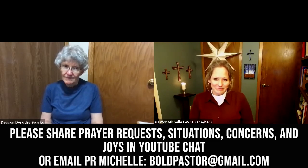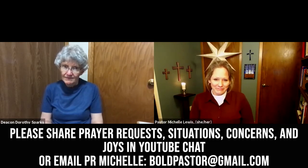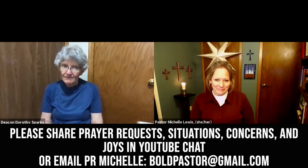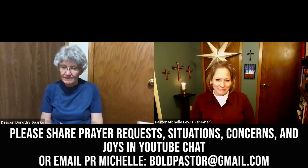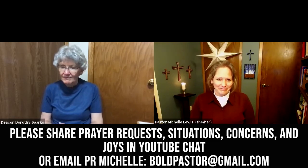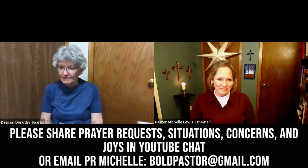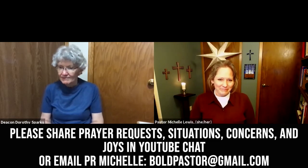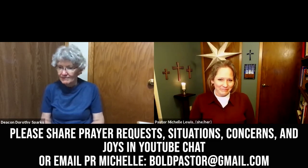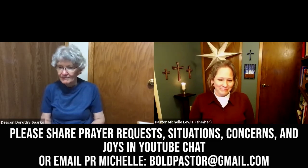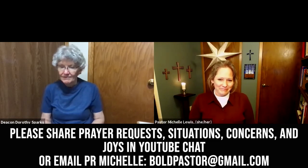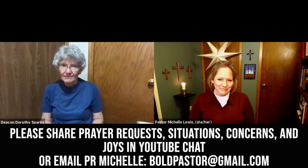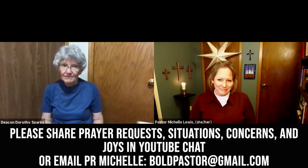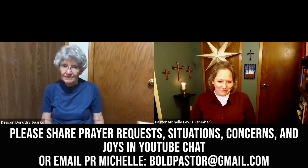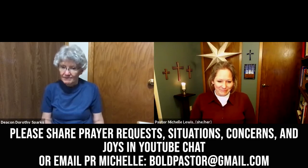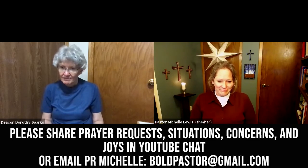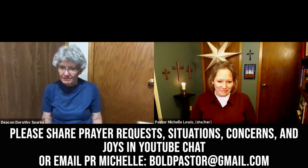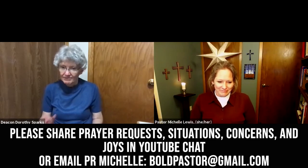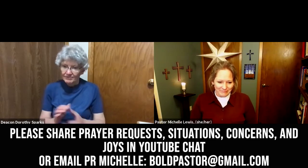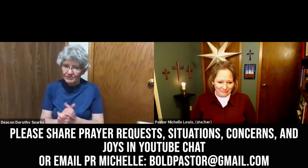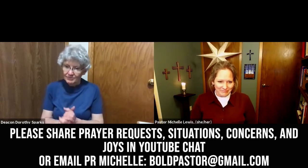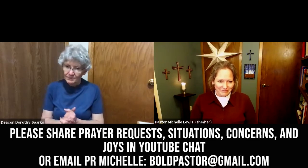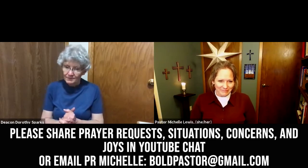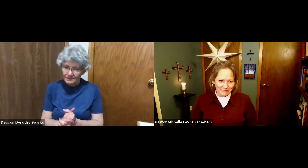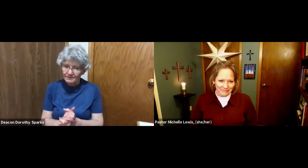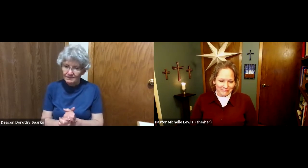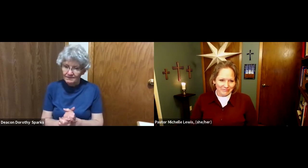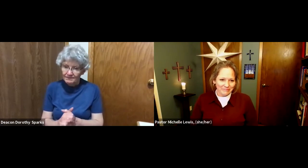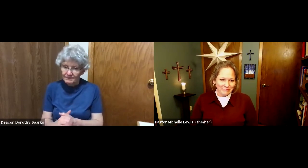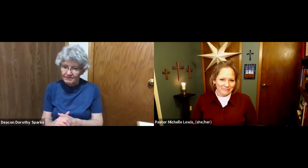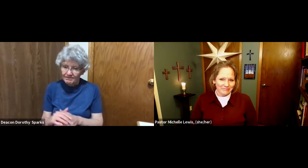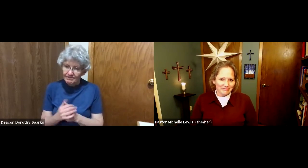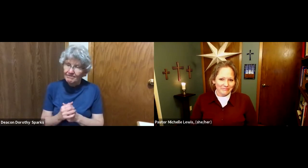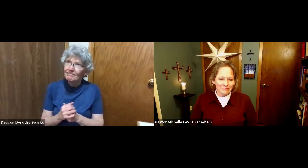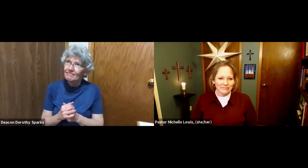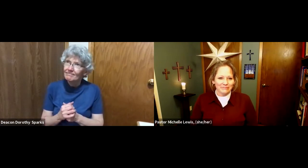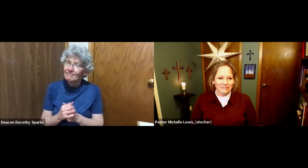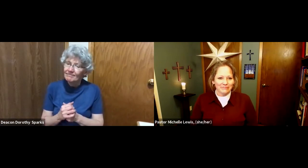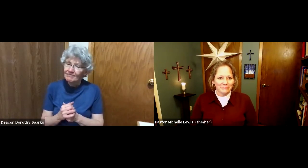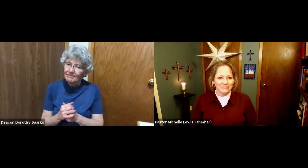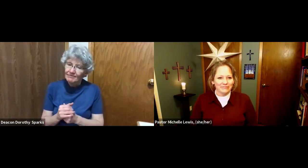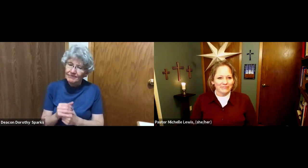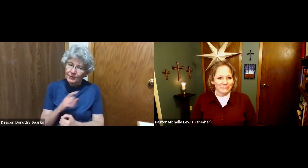concerned about, and also the praise reports that you have to share with us, because we want to share in your joy as well.